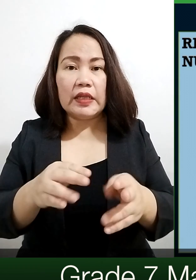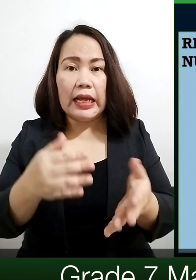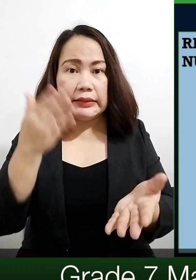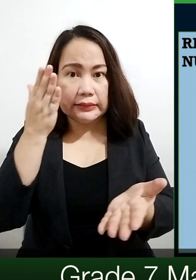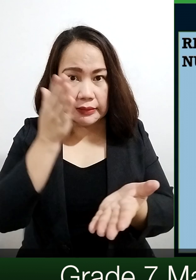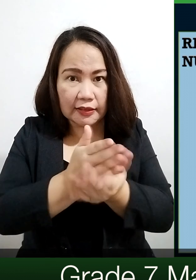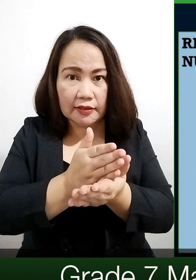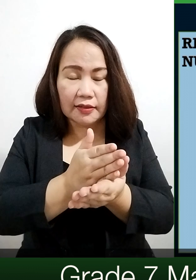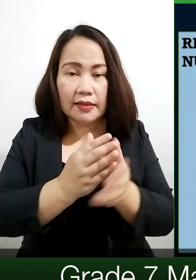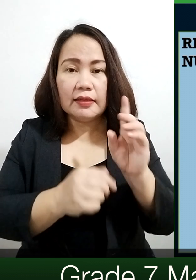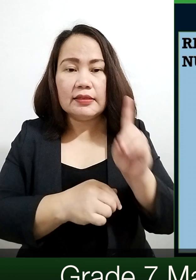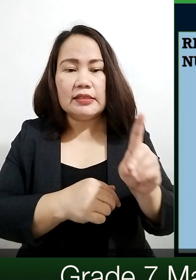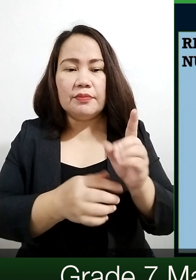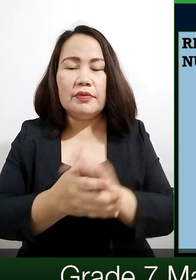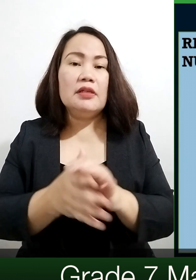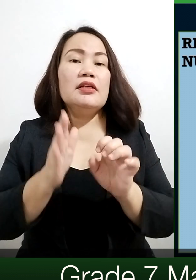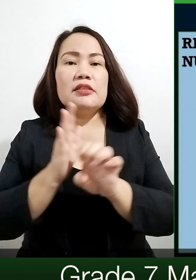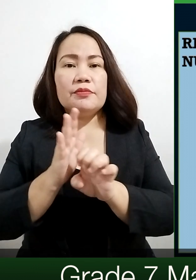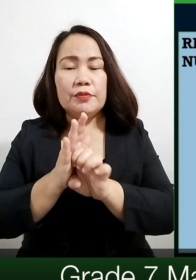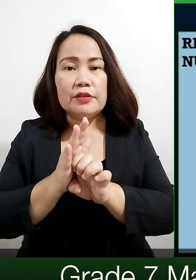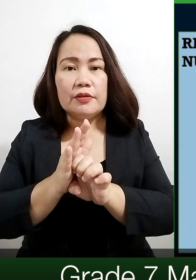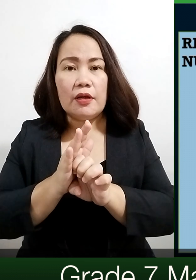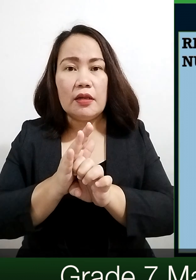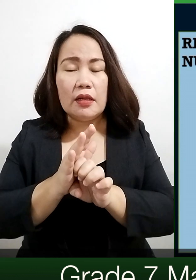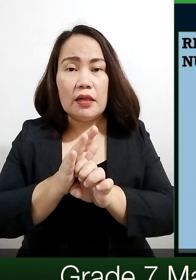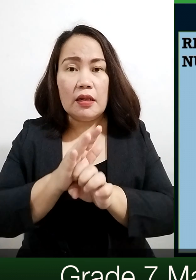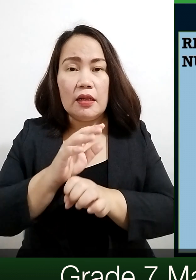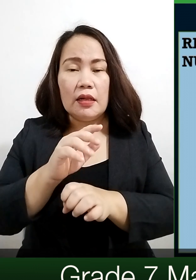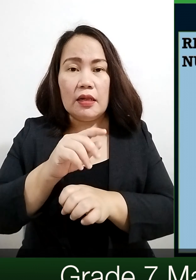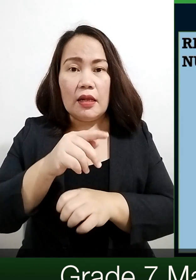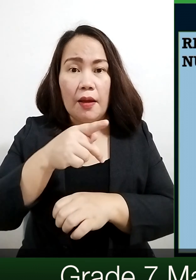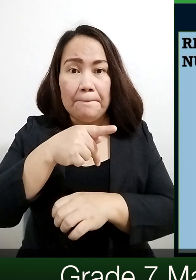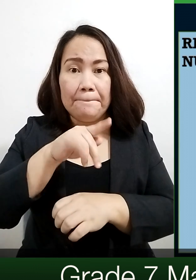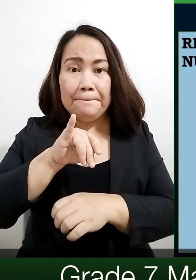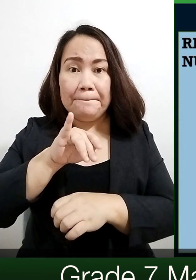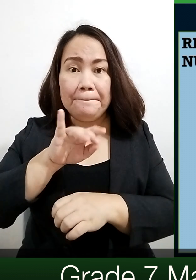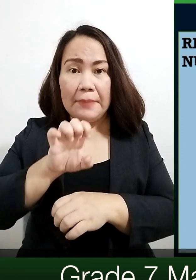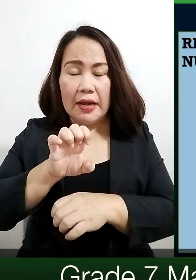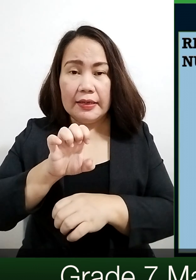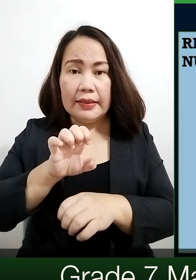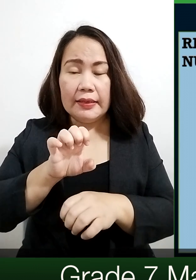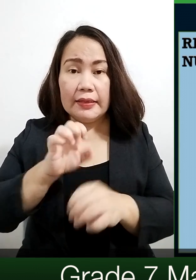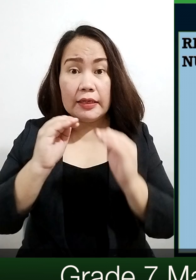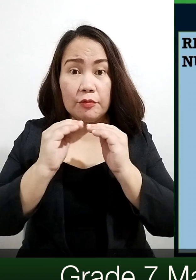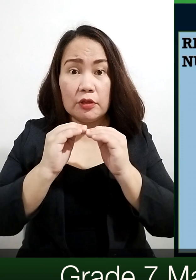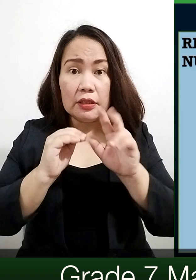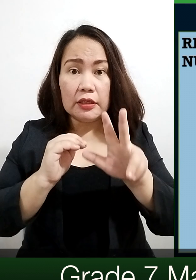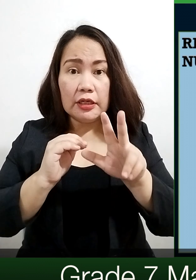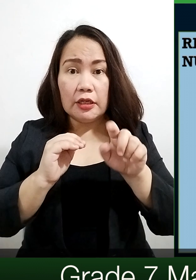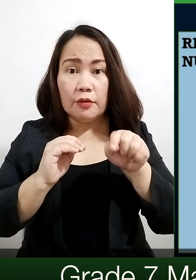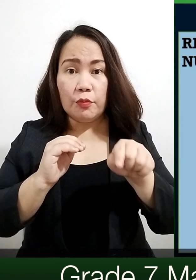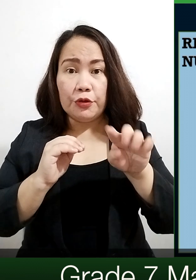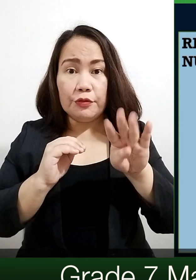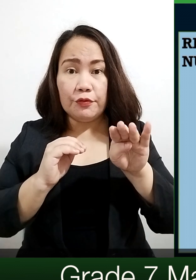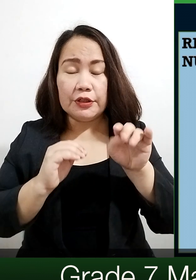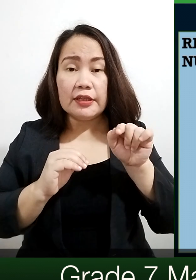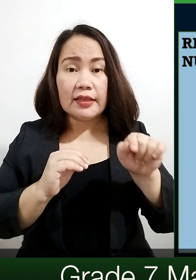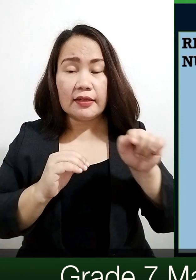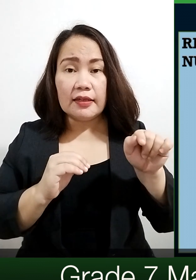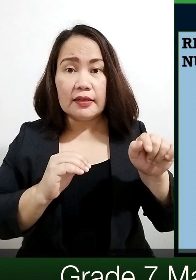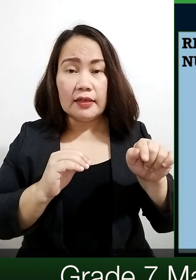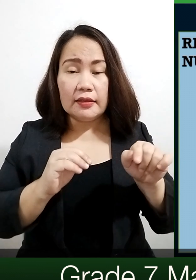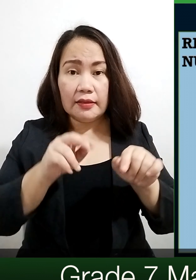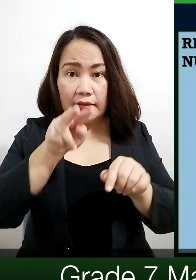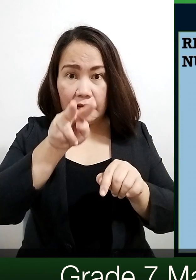decimals. So, kagaya ng example is yung pi. If you are familiar with pi, yung 3.14, dot, dot, dot.